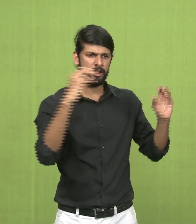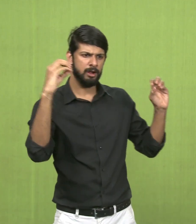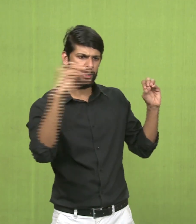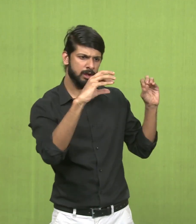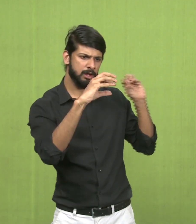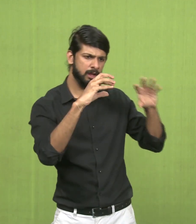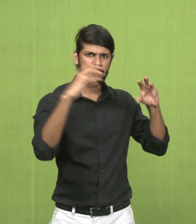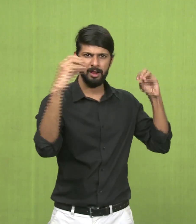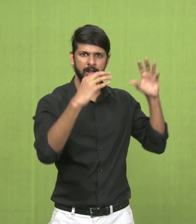hues.